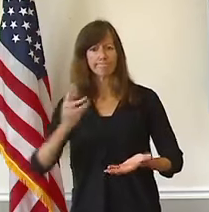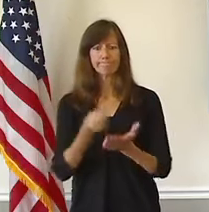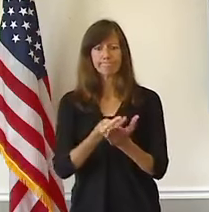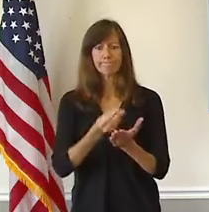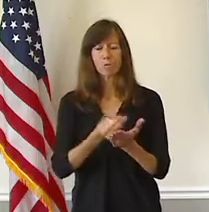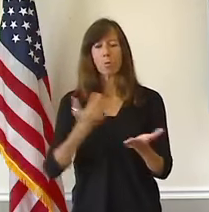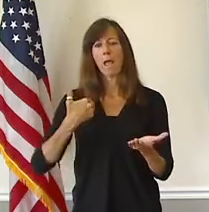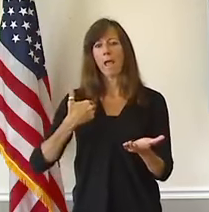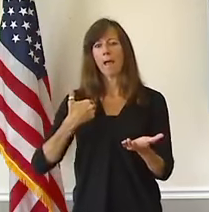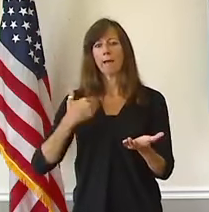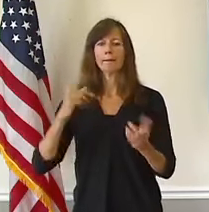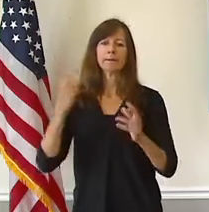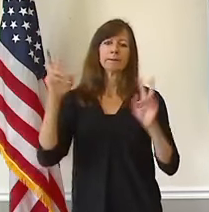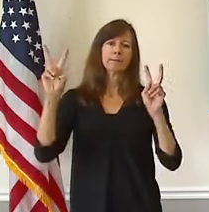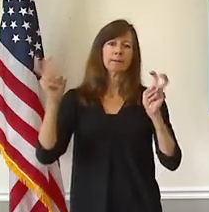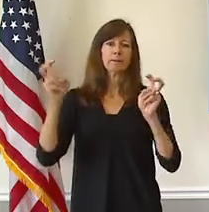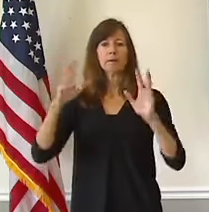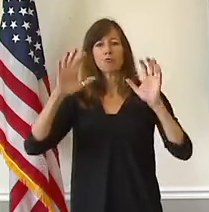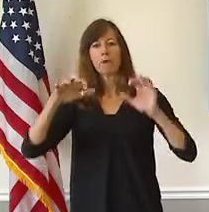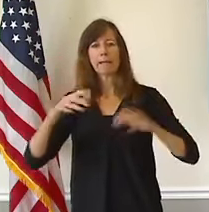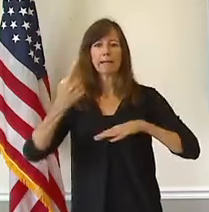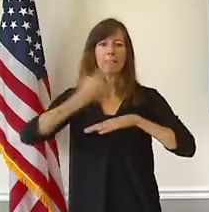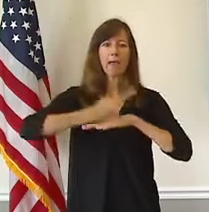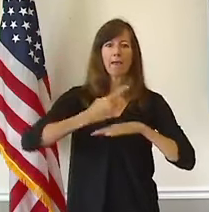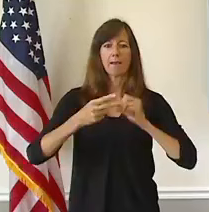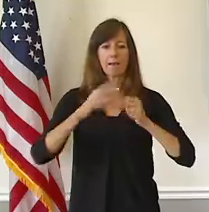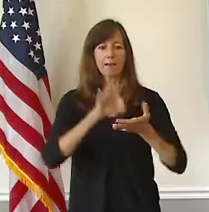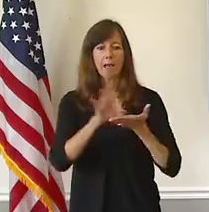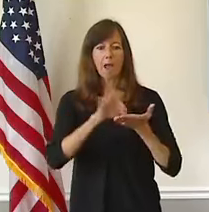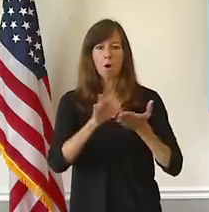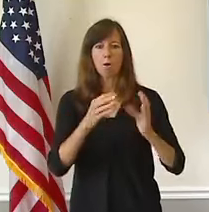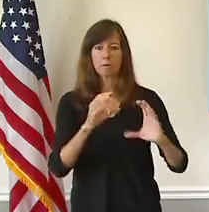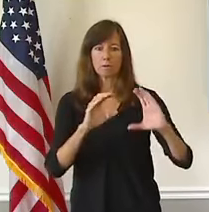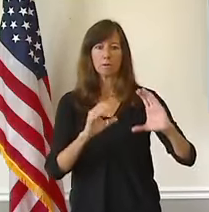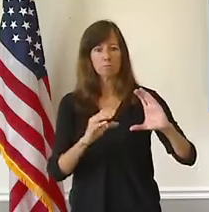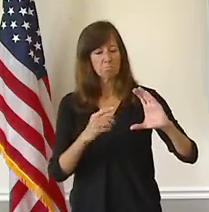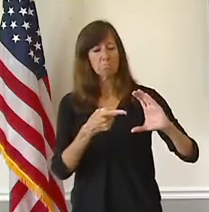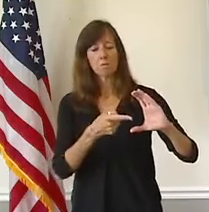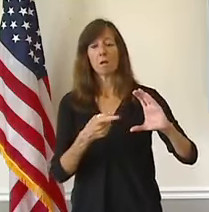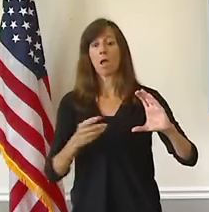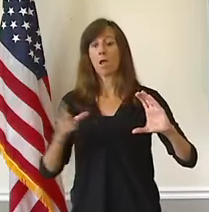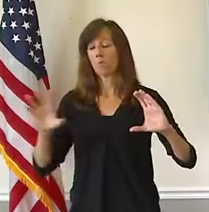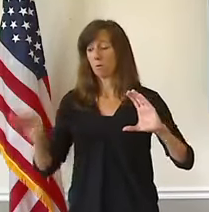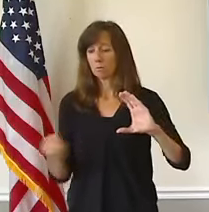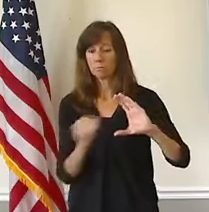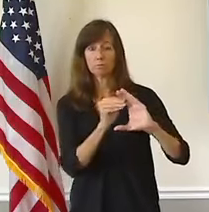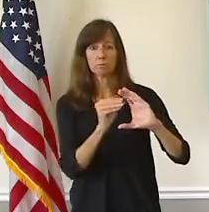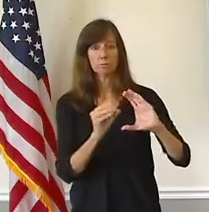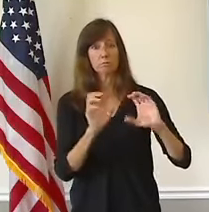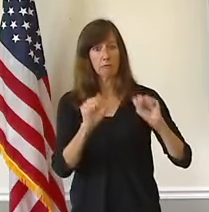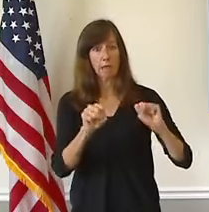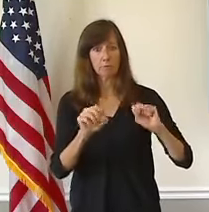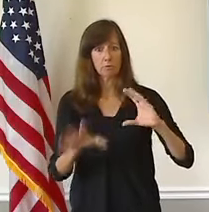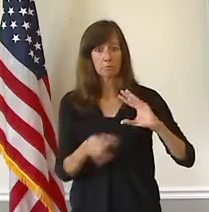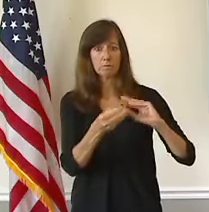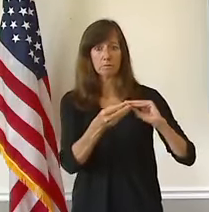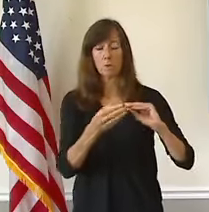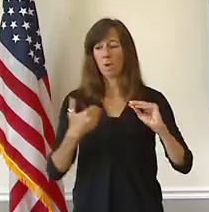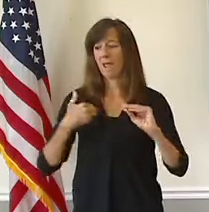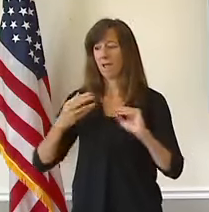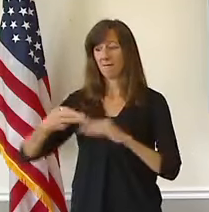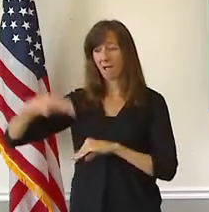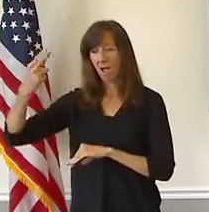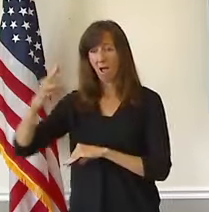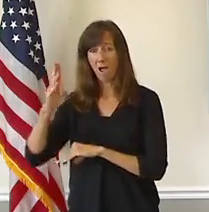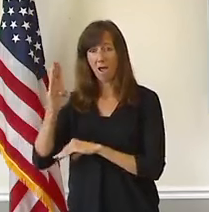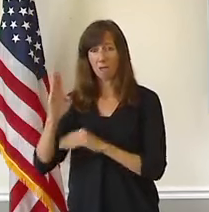day account, that would provide us some ability to manage cash flow issues. We had the highest bond rating of any county in the